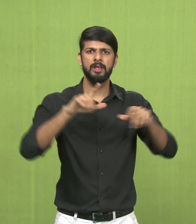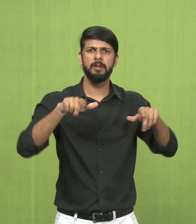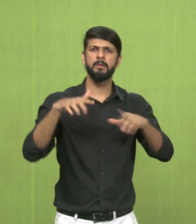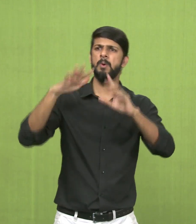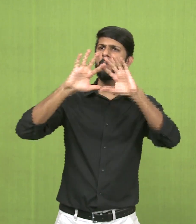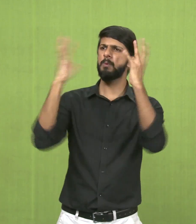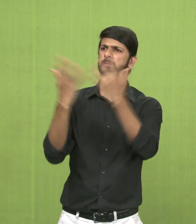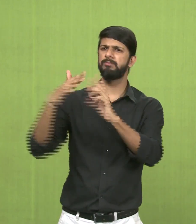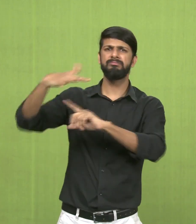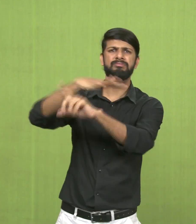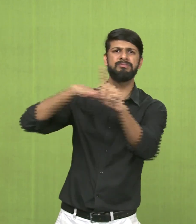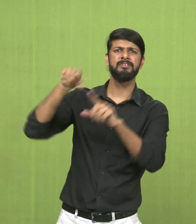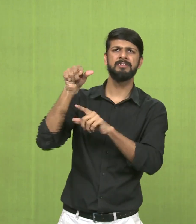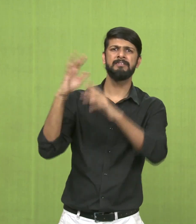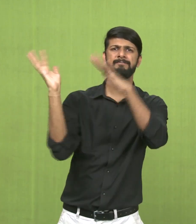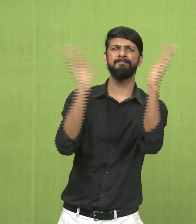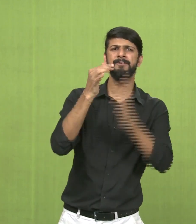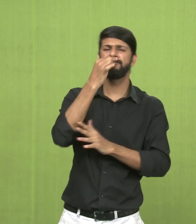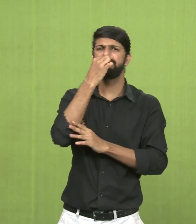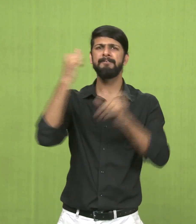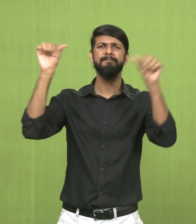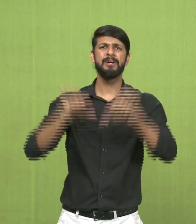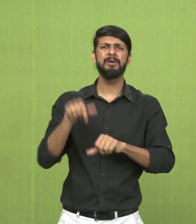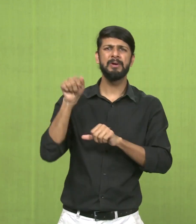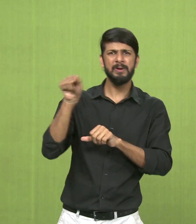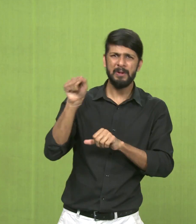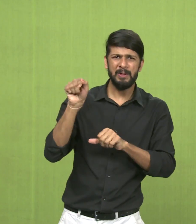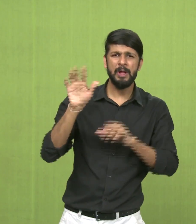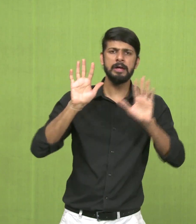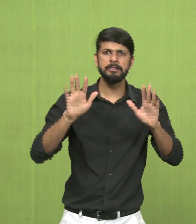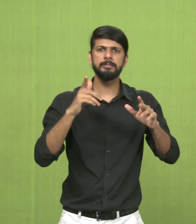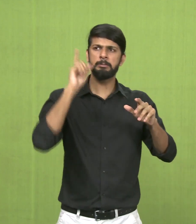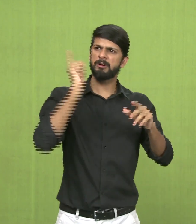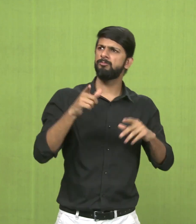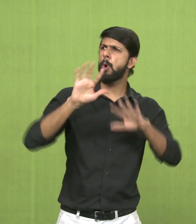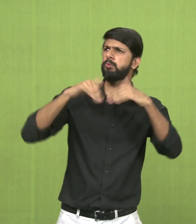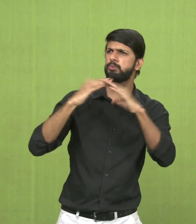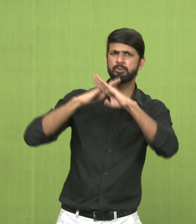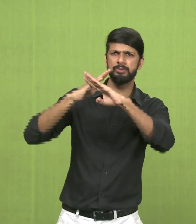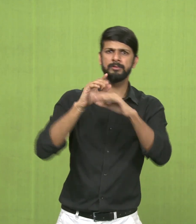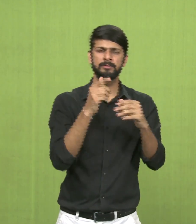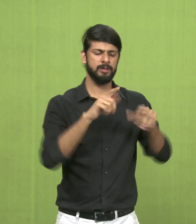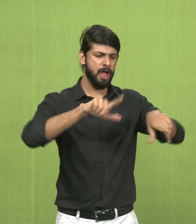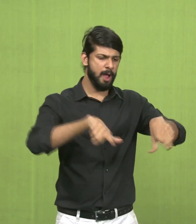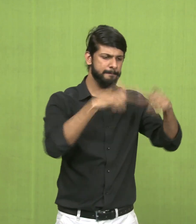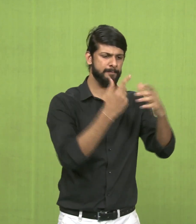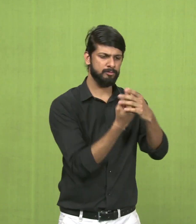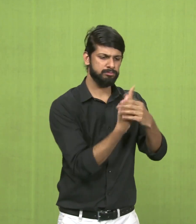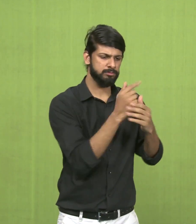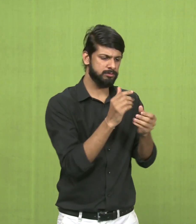used to make a subject more pleasing or easier to understand.